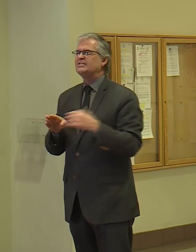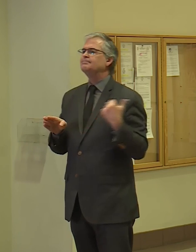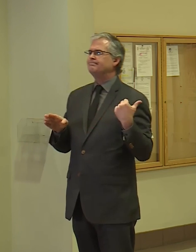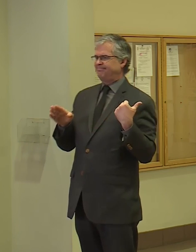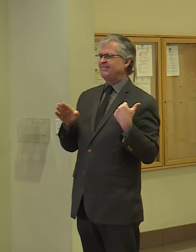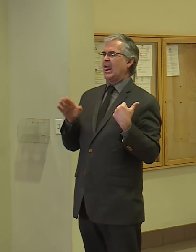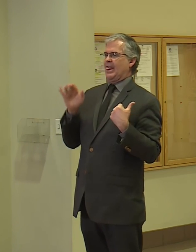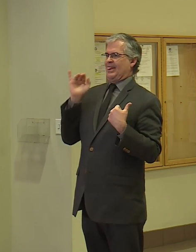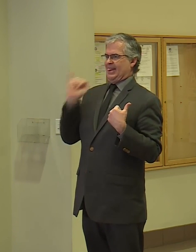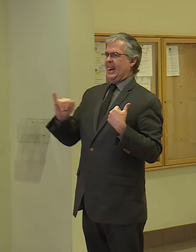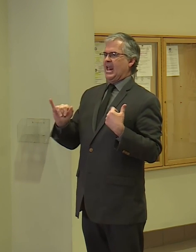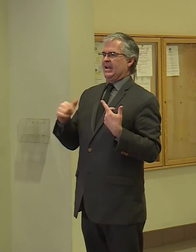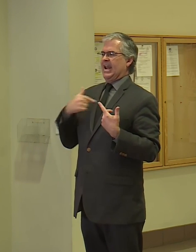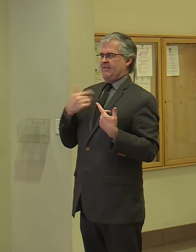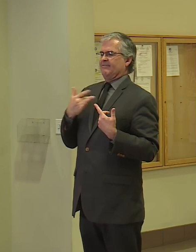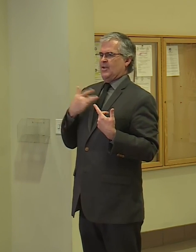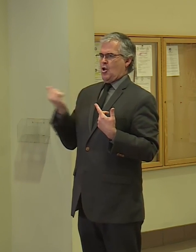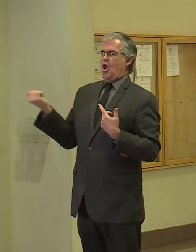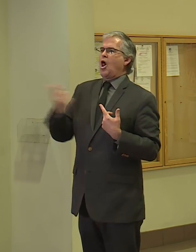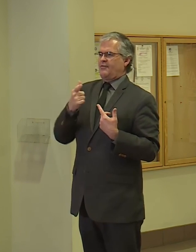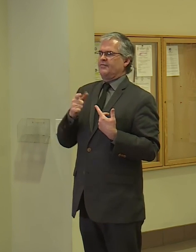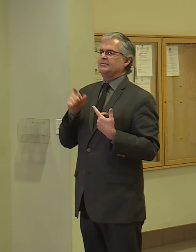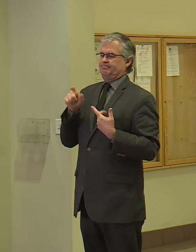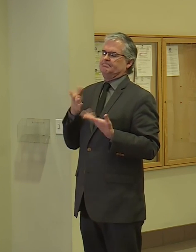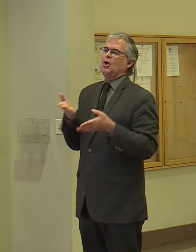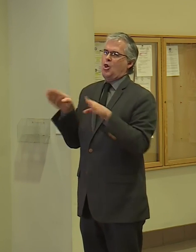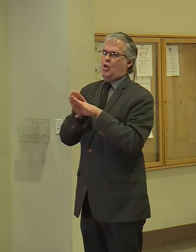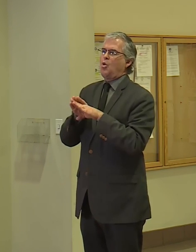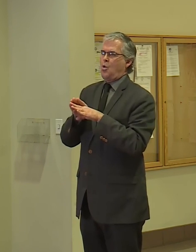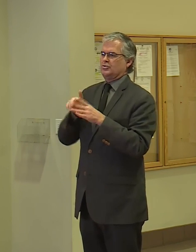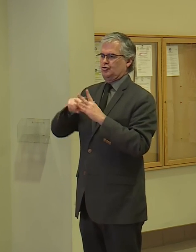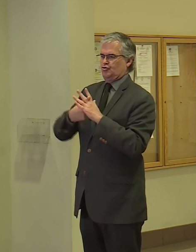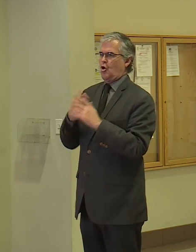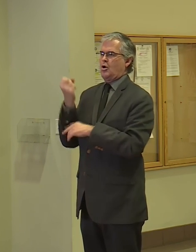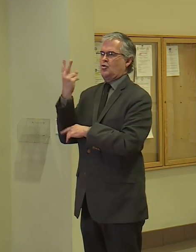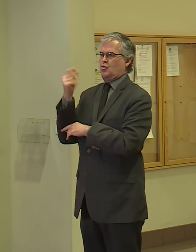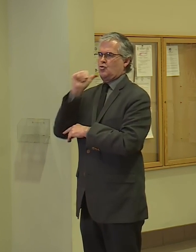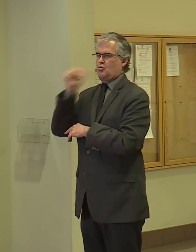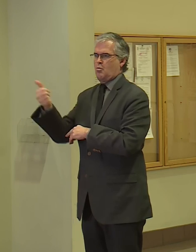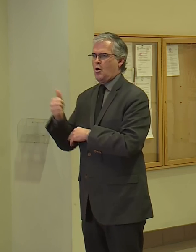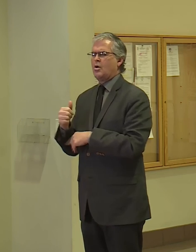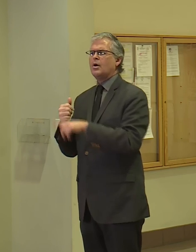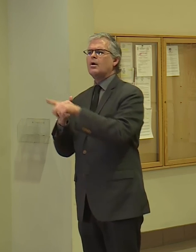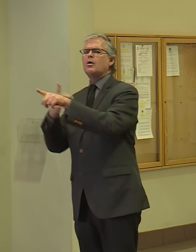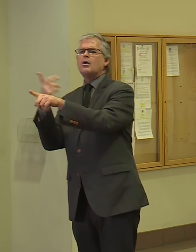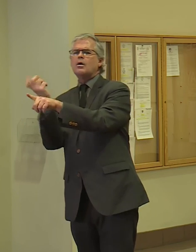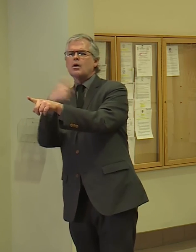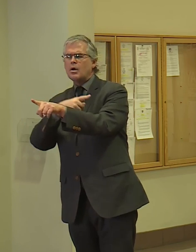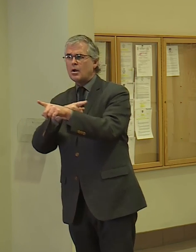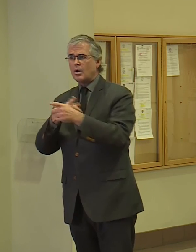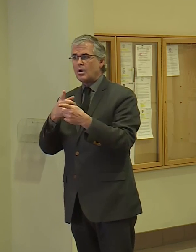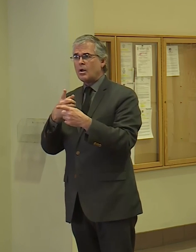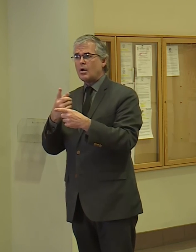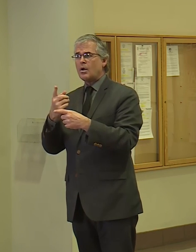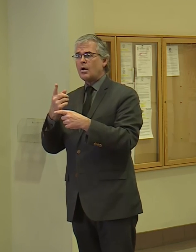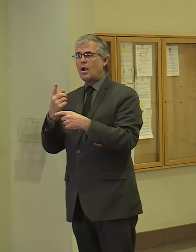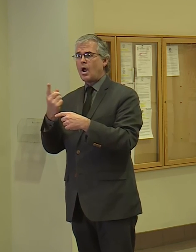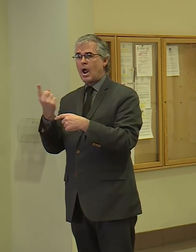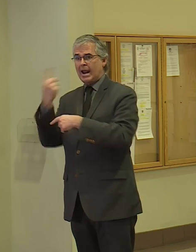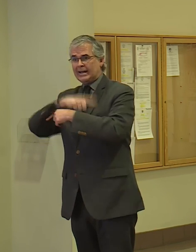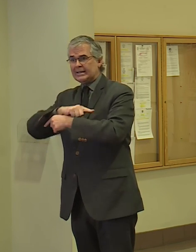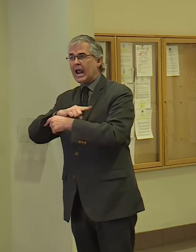close effective tomorrow at noon day care allowed to remain open but we asked